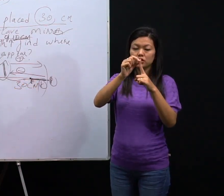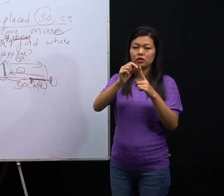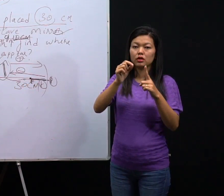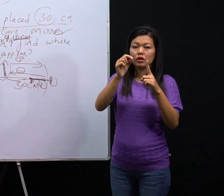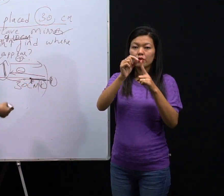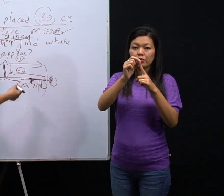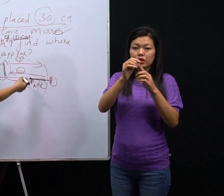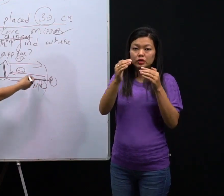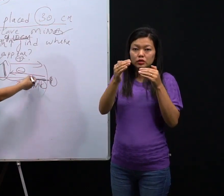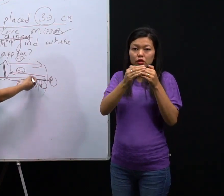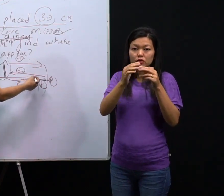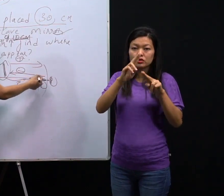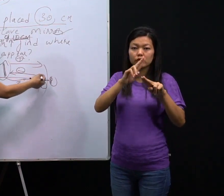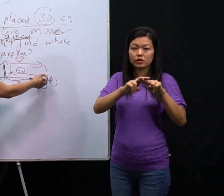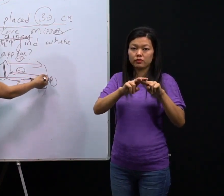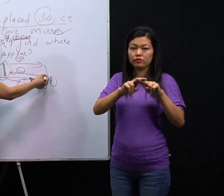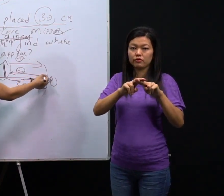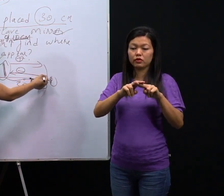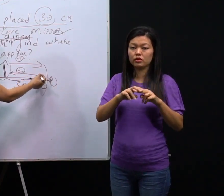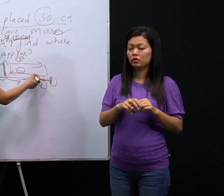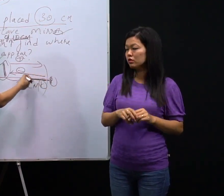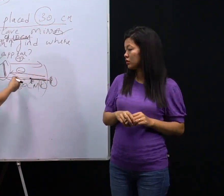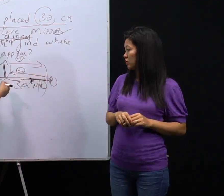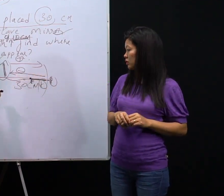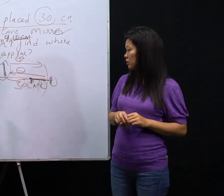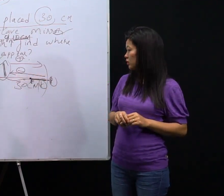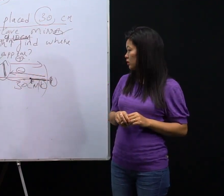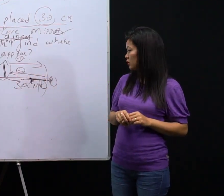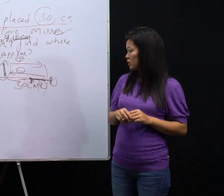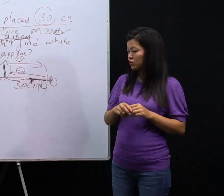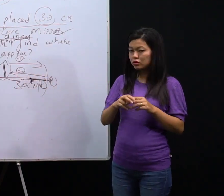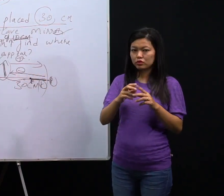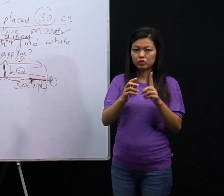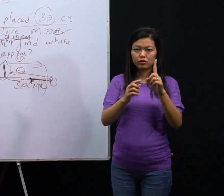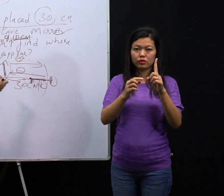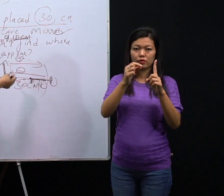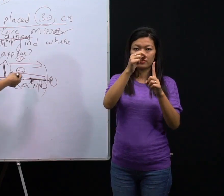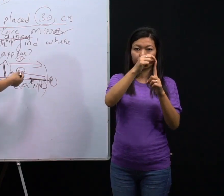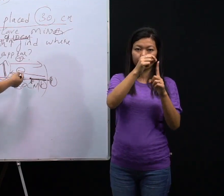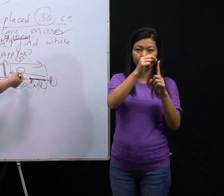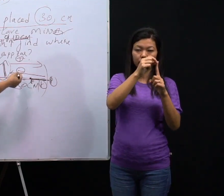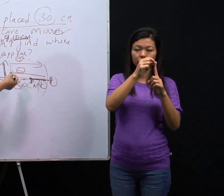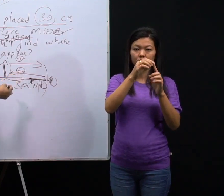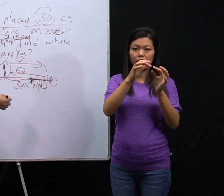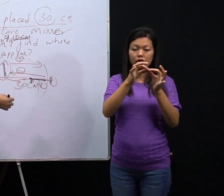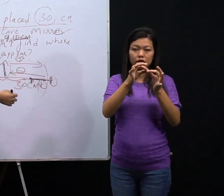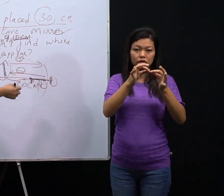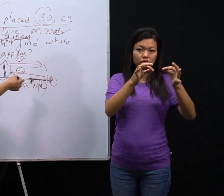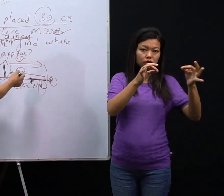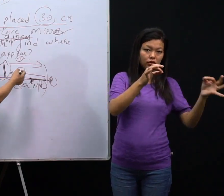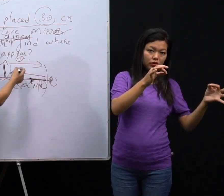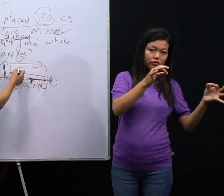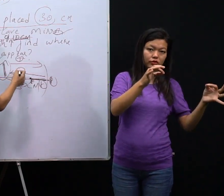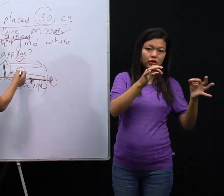Clear? So now even for this one, we'll go towards the left. The direction will be against the light.